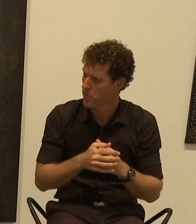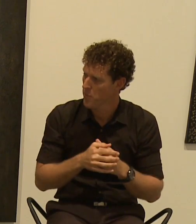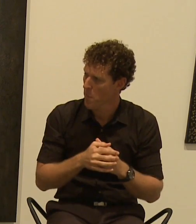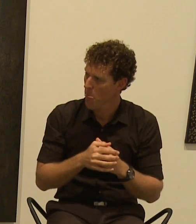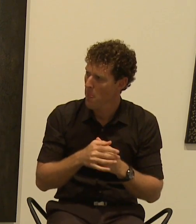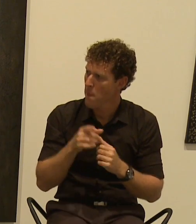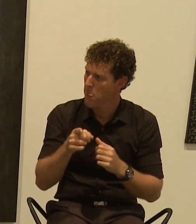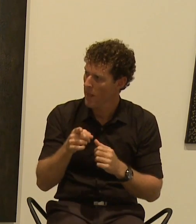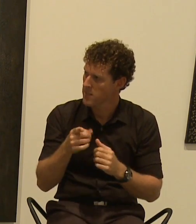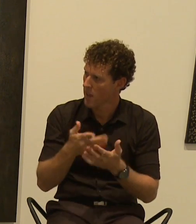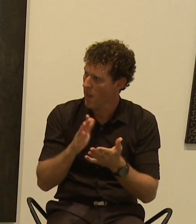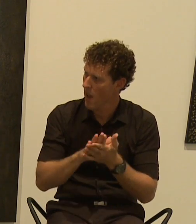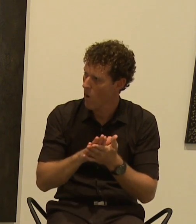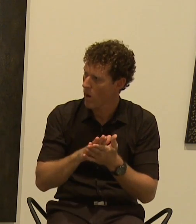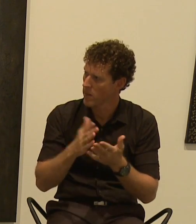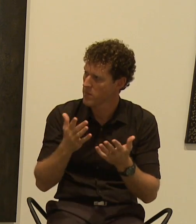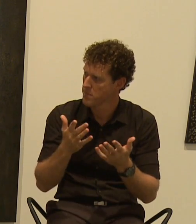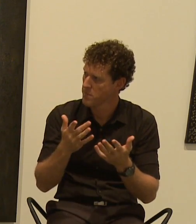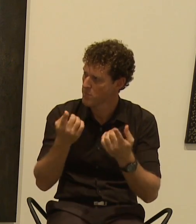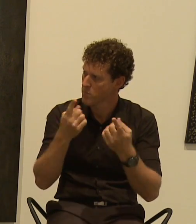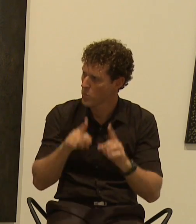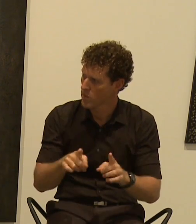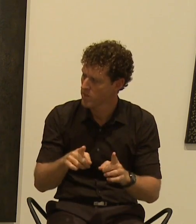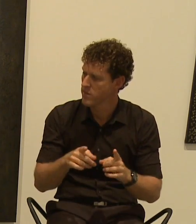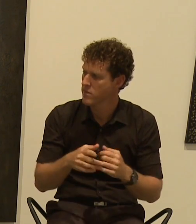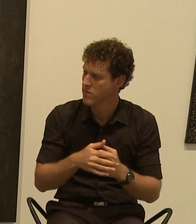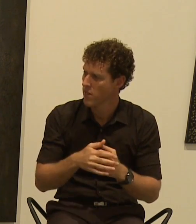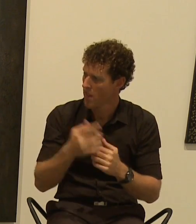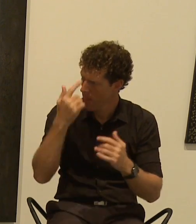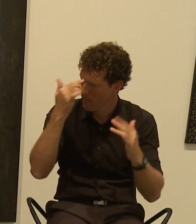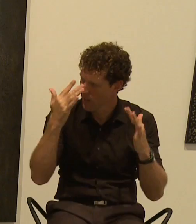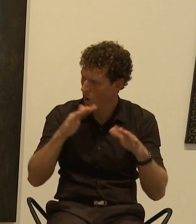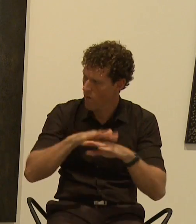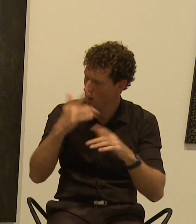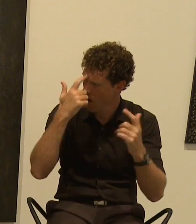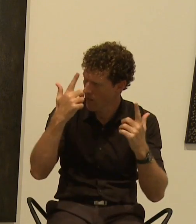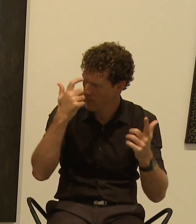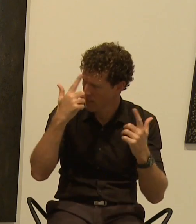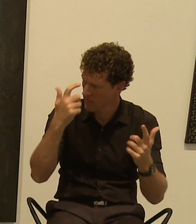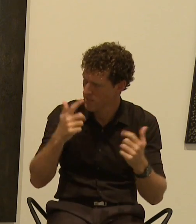so that was kind of the, was thinking about ideas,